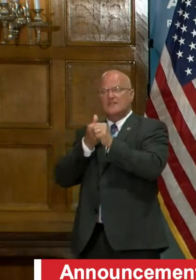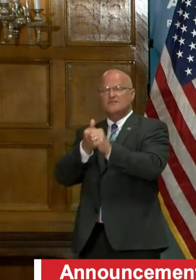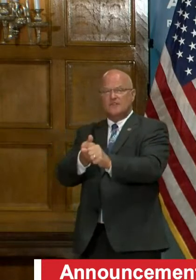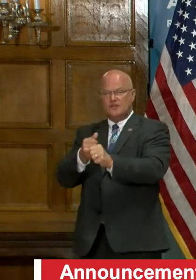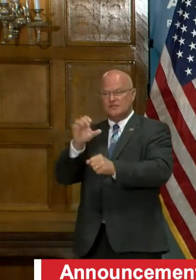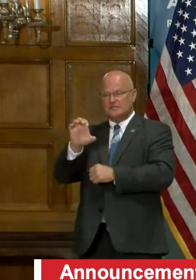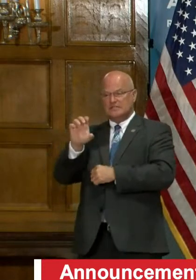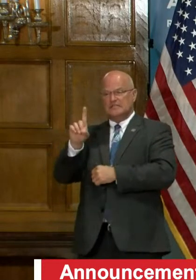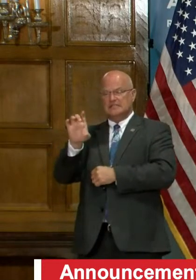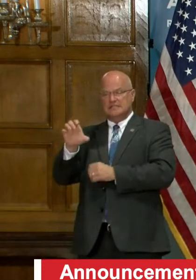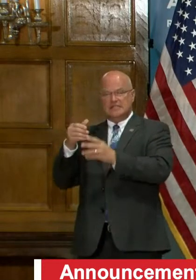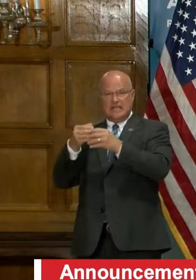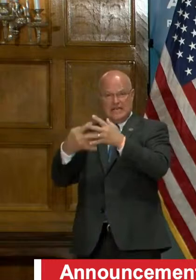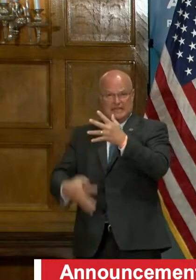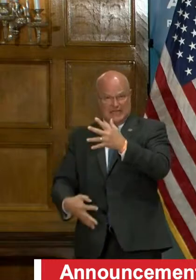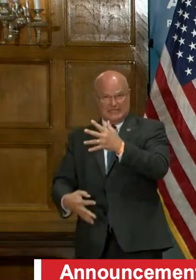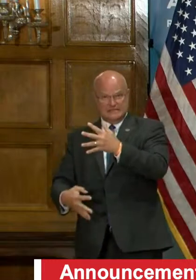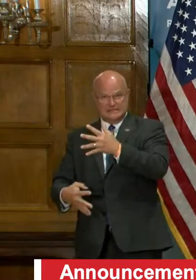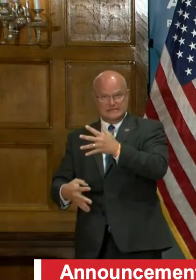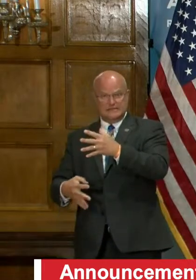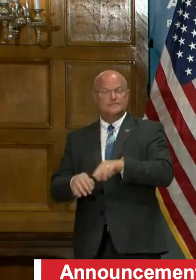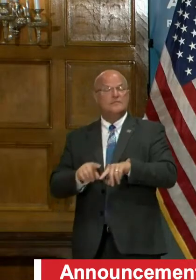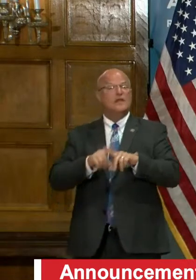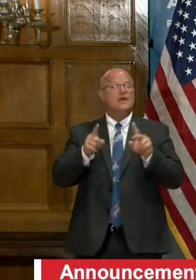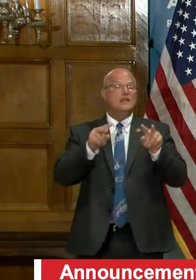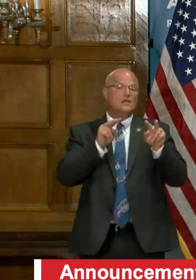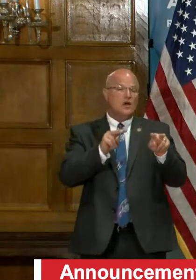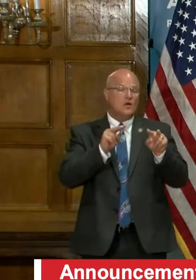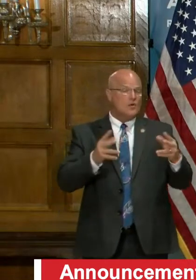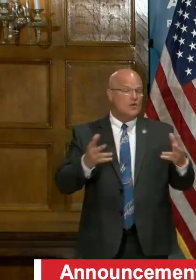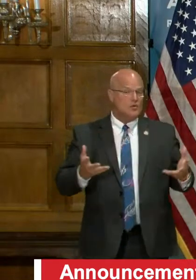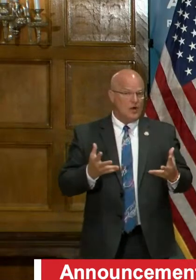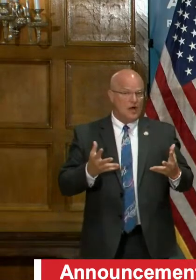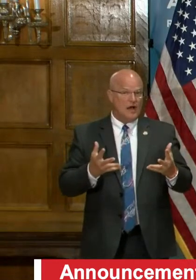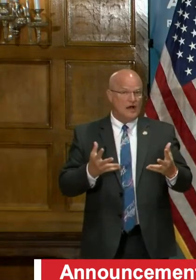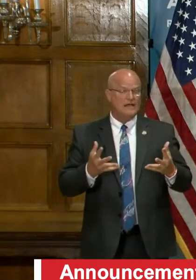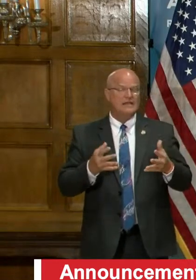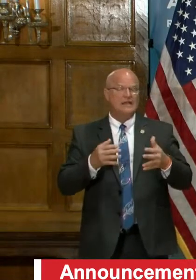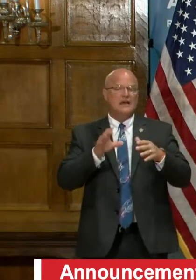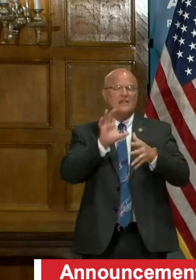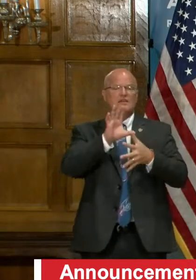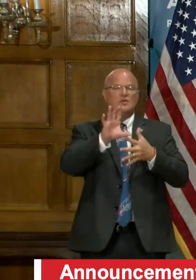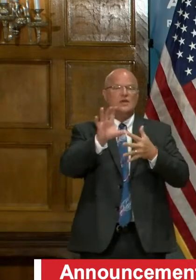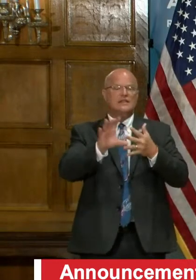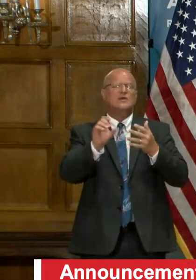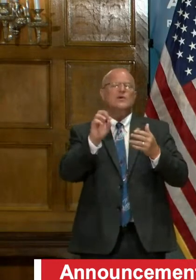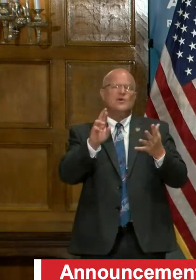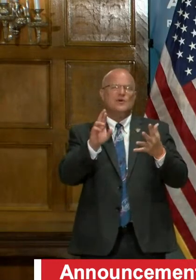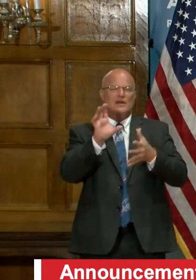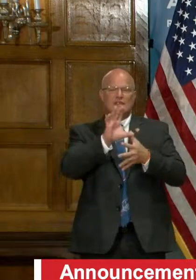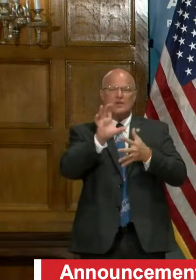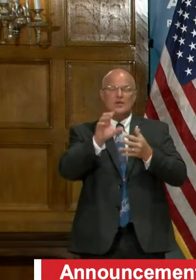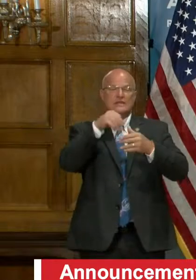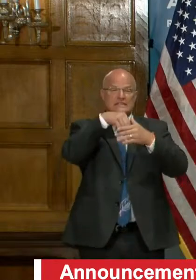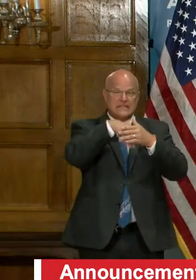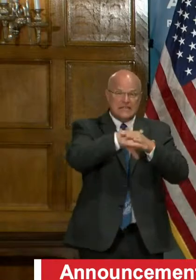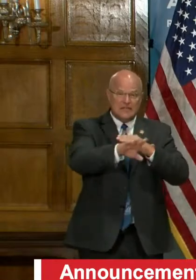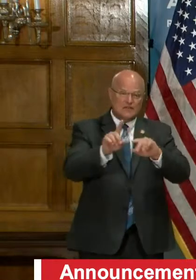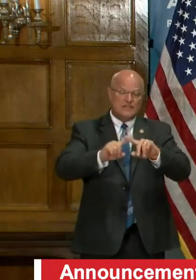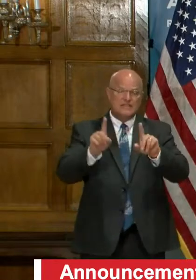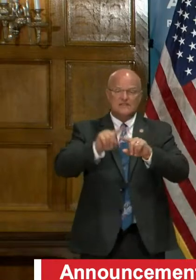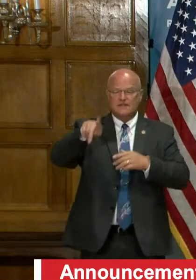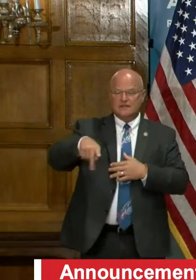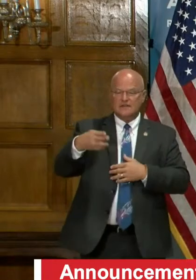health guidelines. Another observation is that the gating criteria, or the criteria to enter the